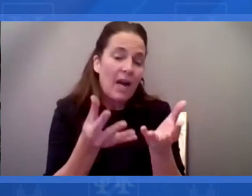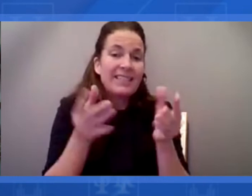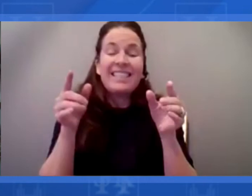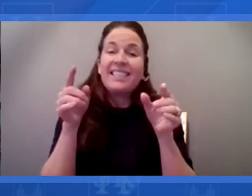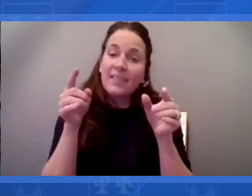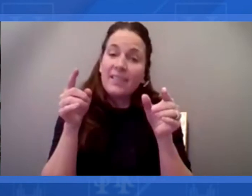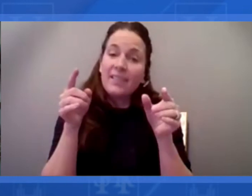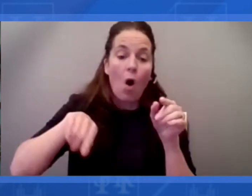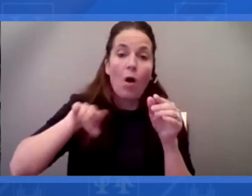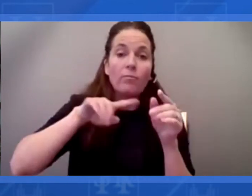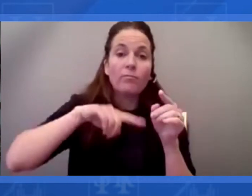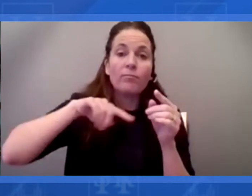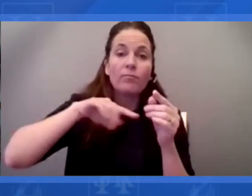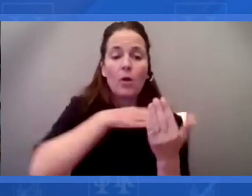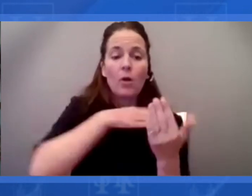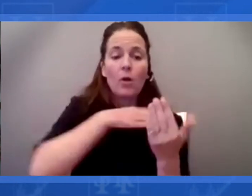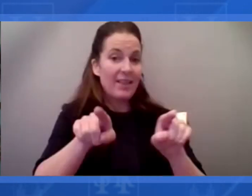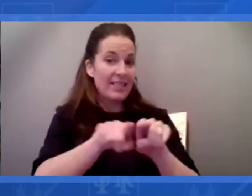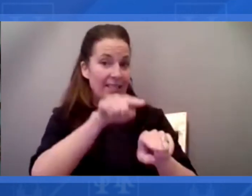the same time.